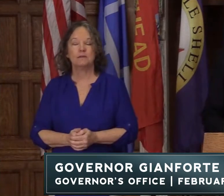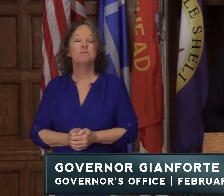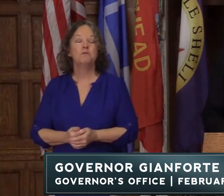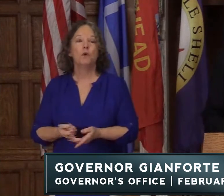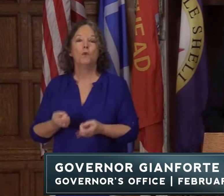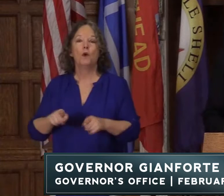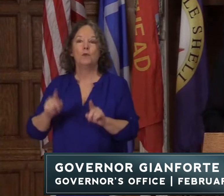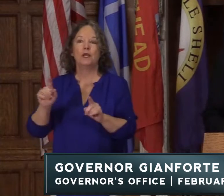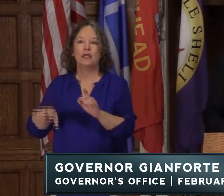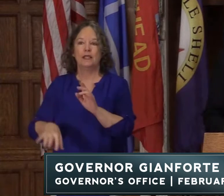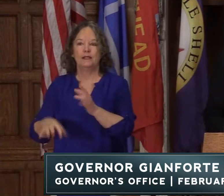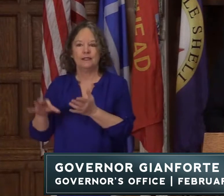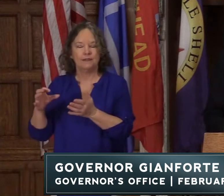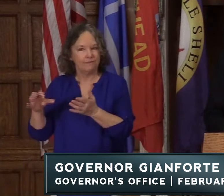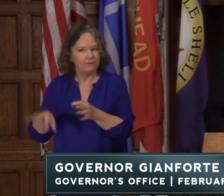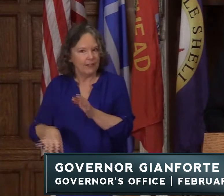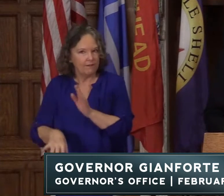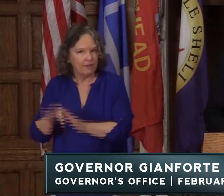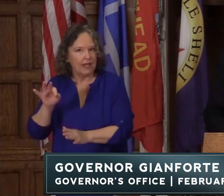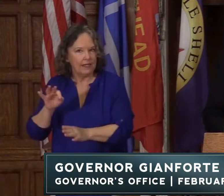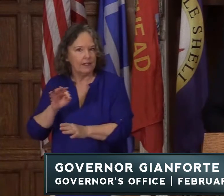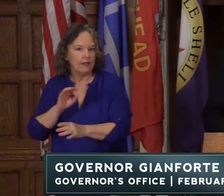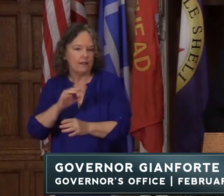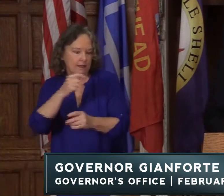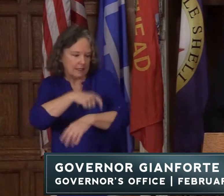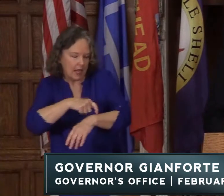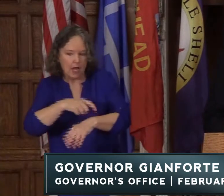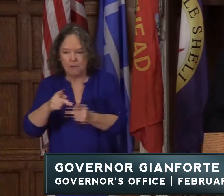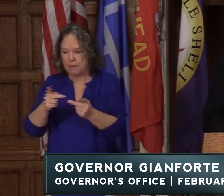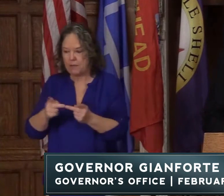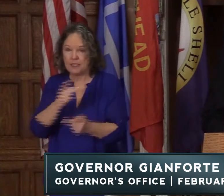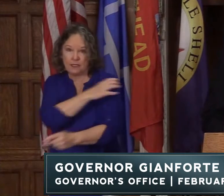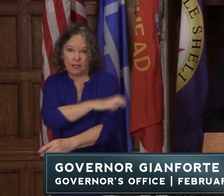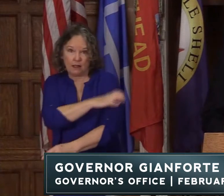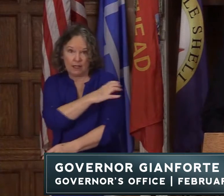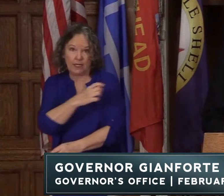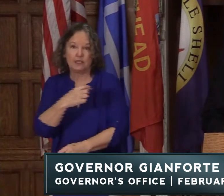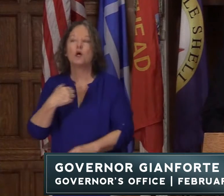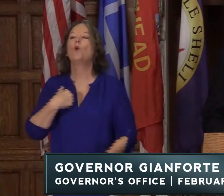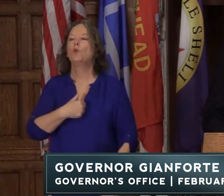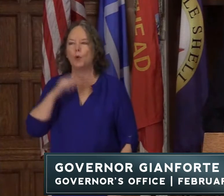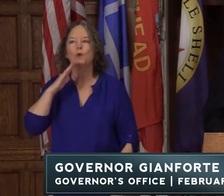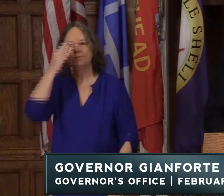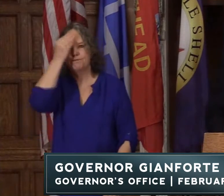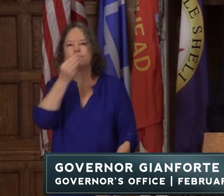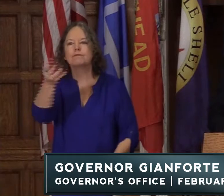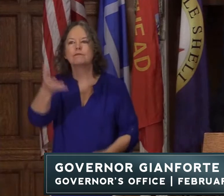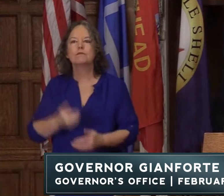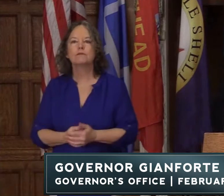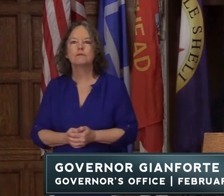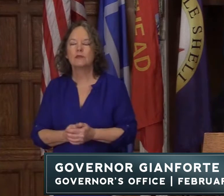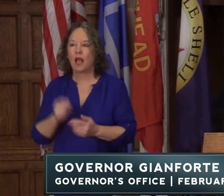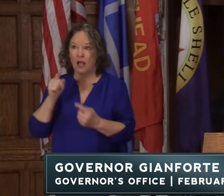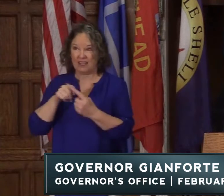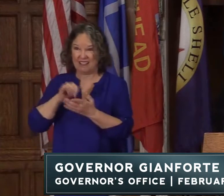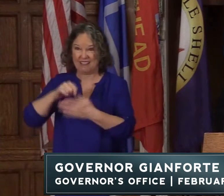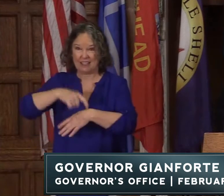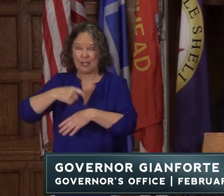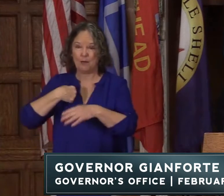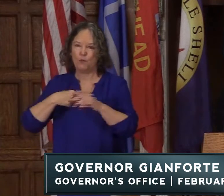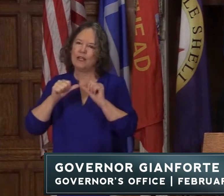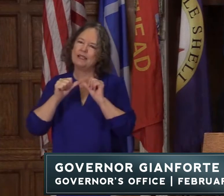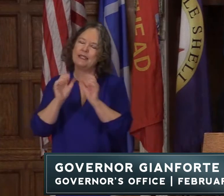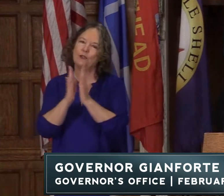available about the time and place of these clinics, we will provide updates. Until then, we continue to ask